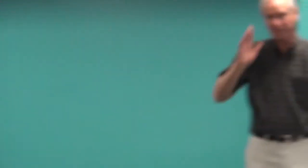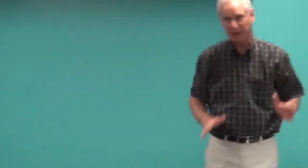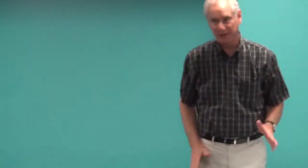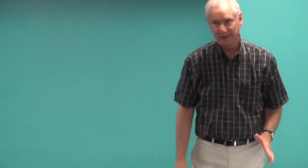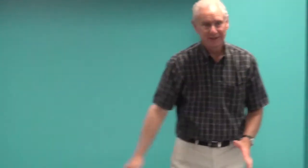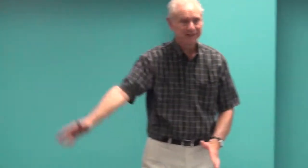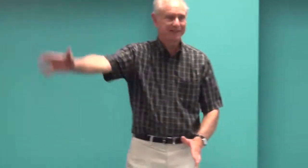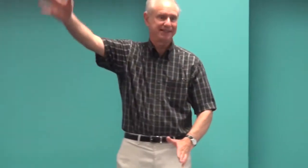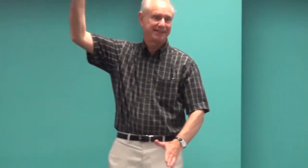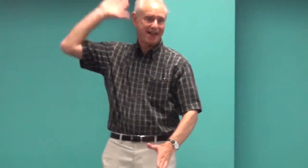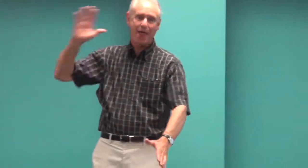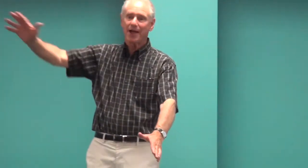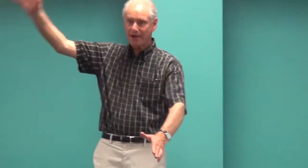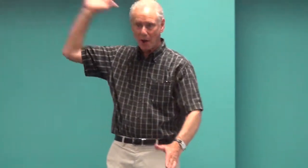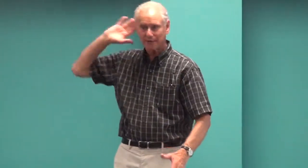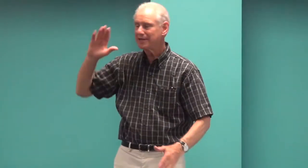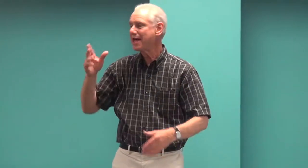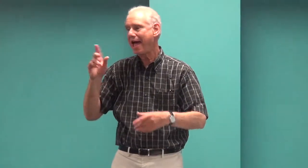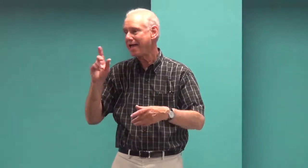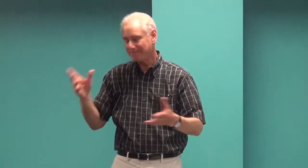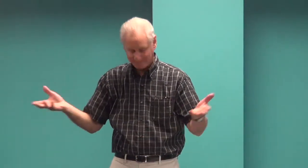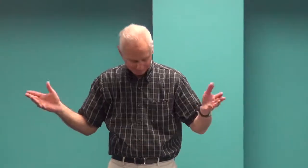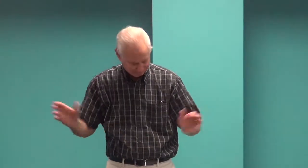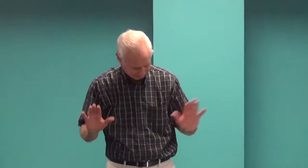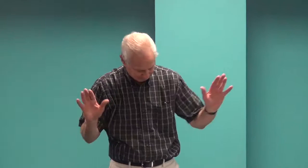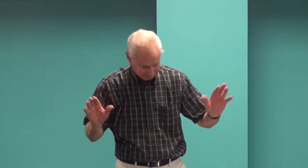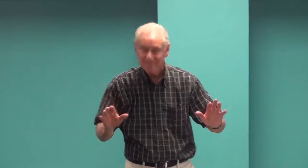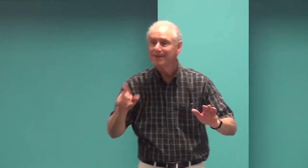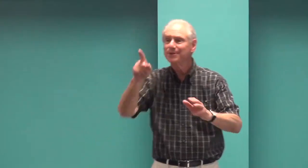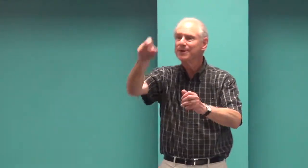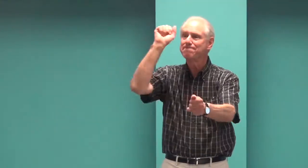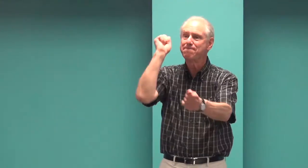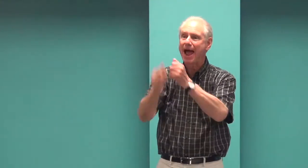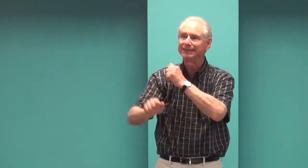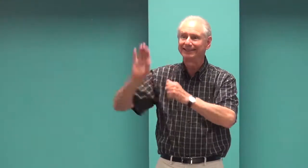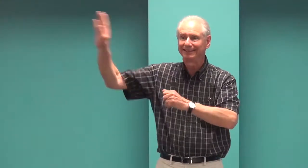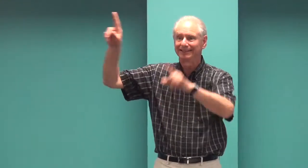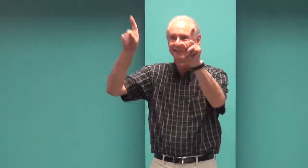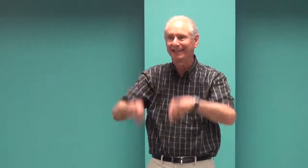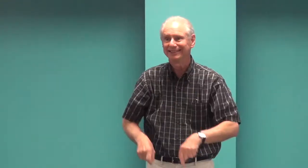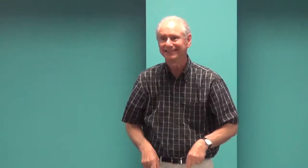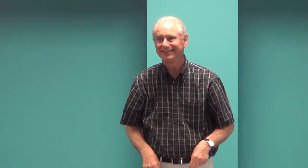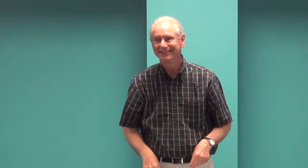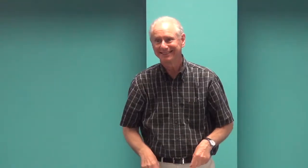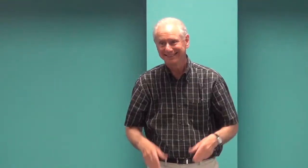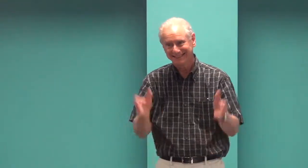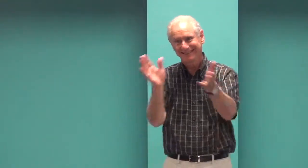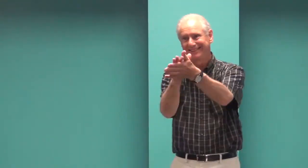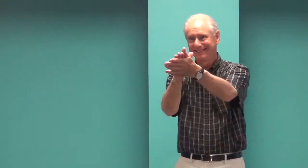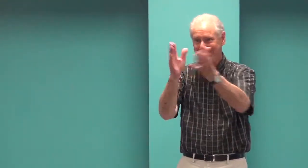A Greek philosopher, right? Long, long, long, long time ago. You passed your test.